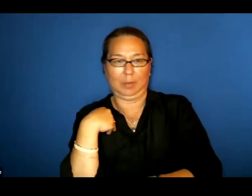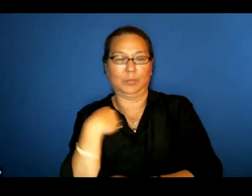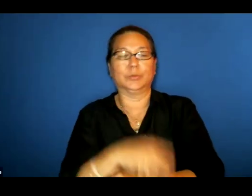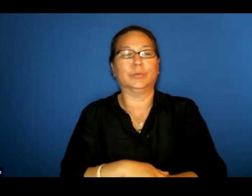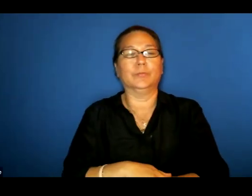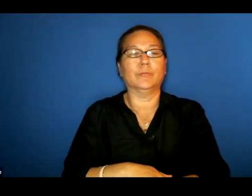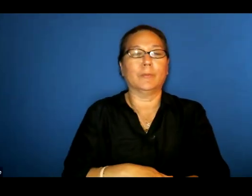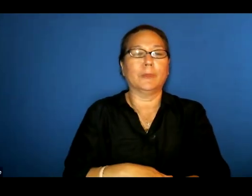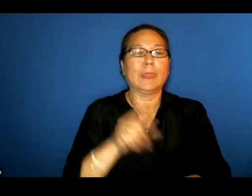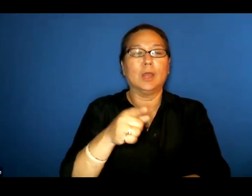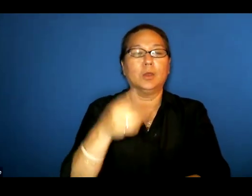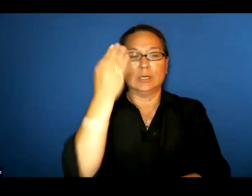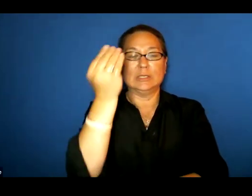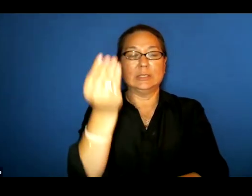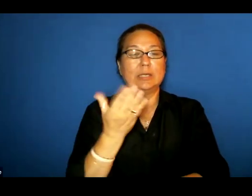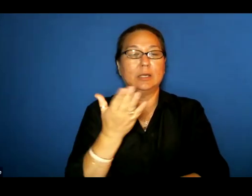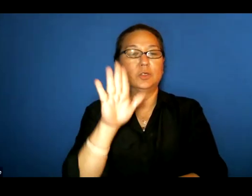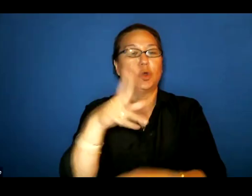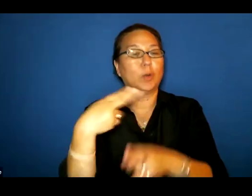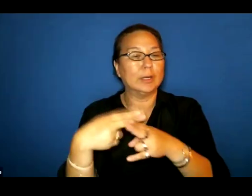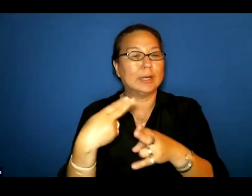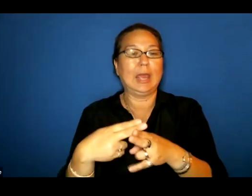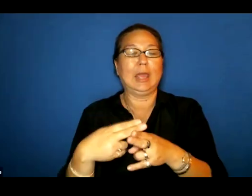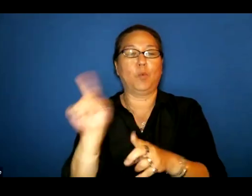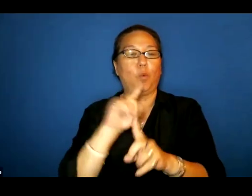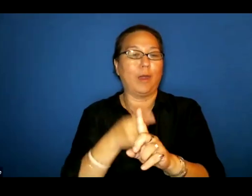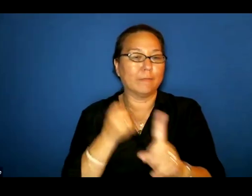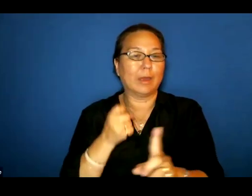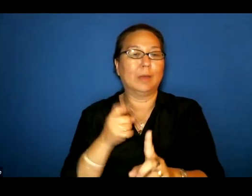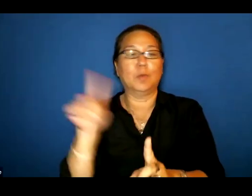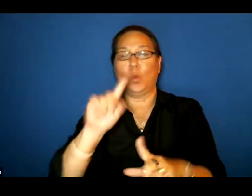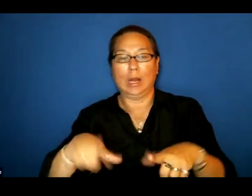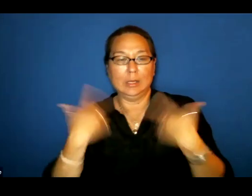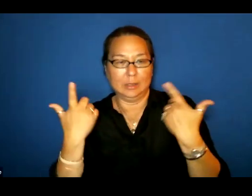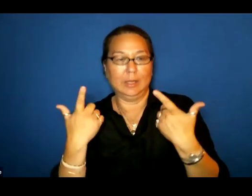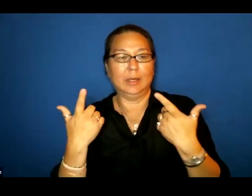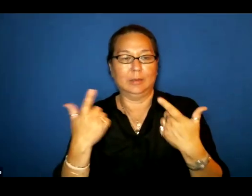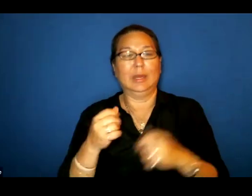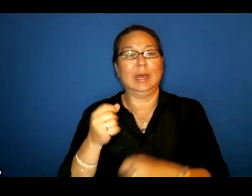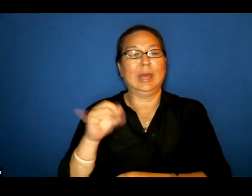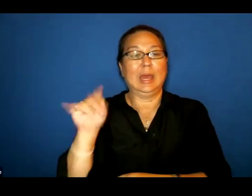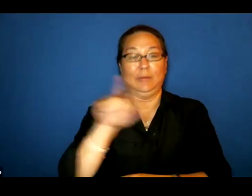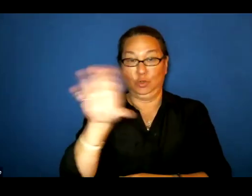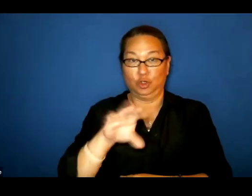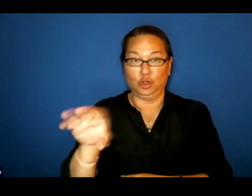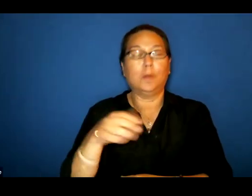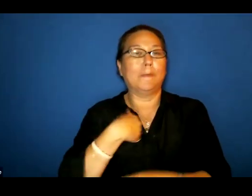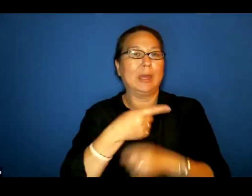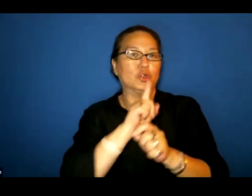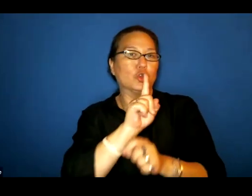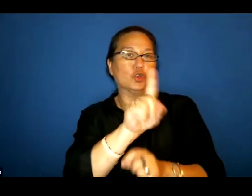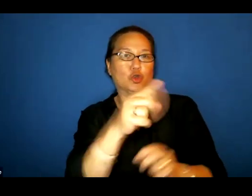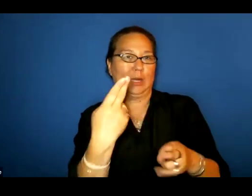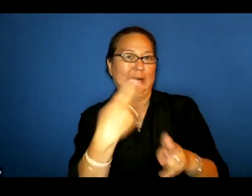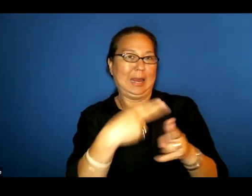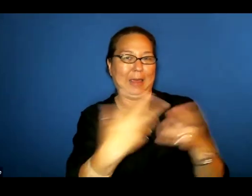live before you begin. If you're on Zoom, please sign in using the name you registered with for public comment, and be